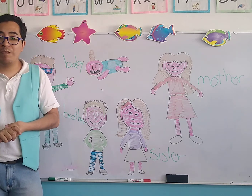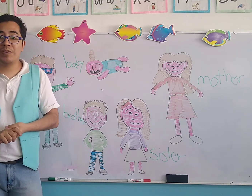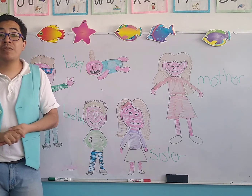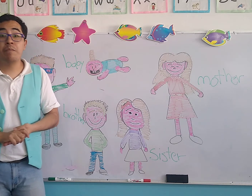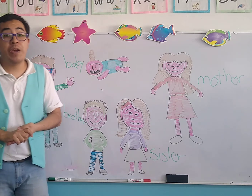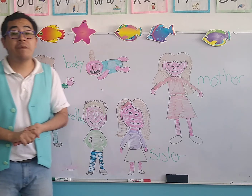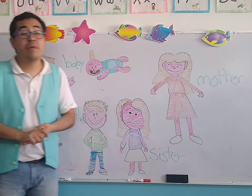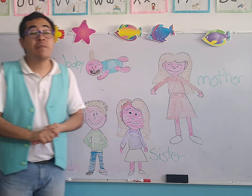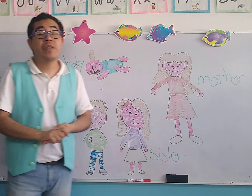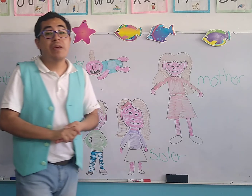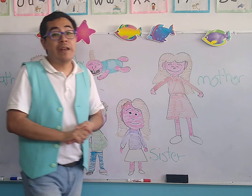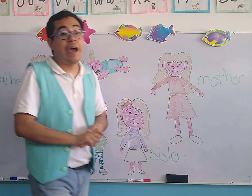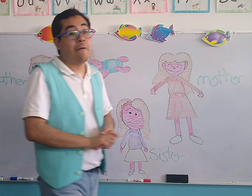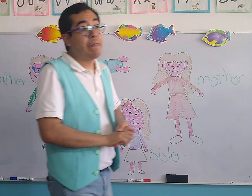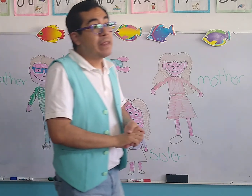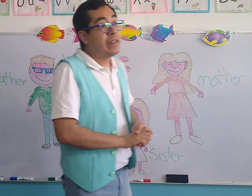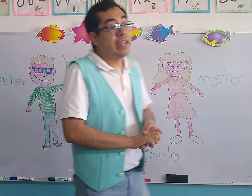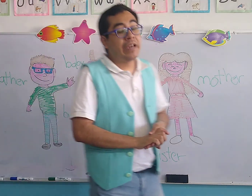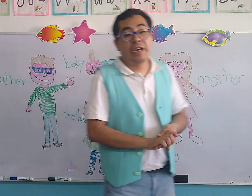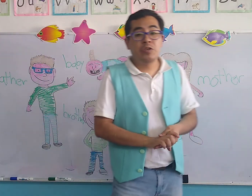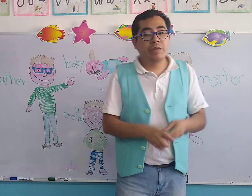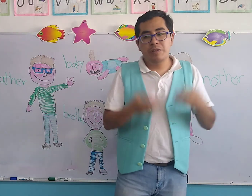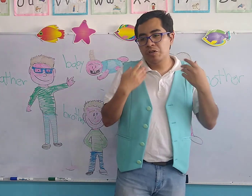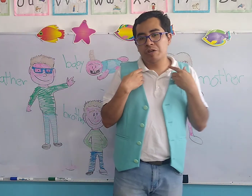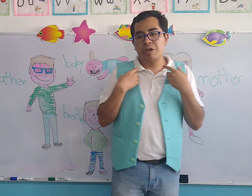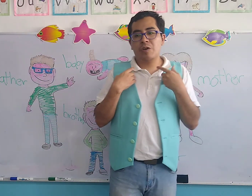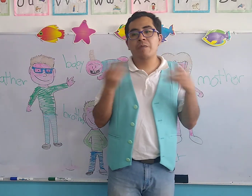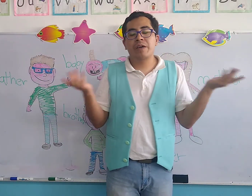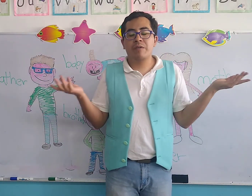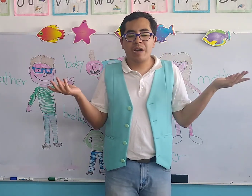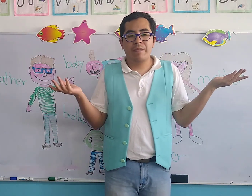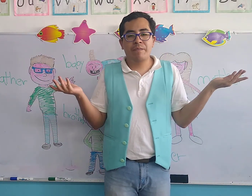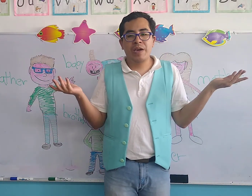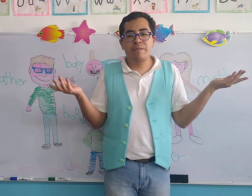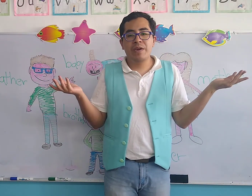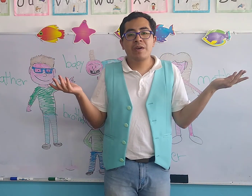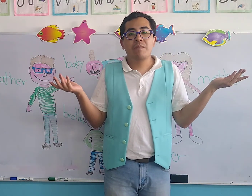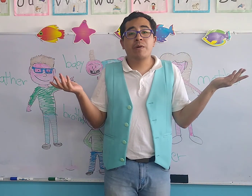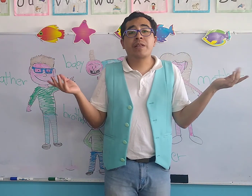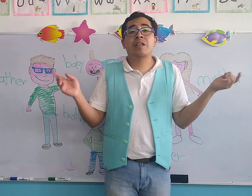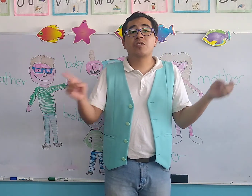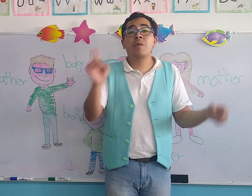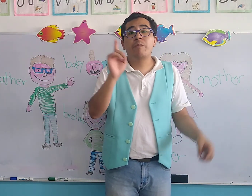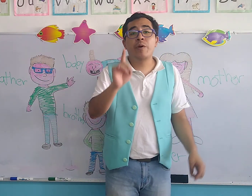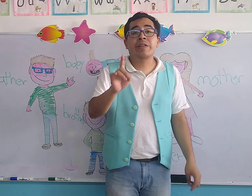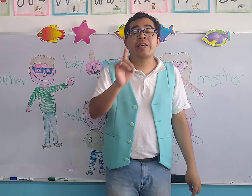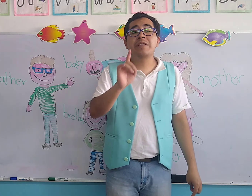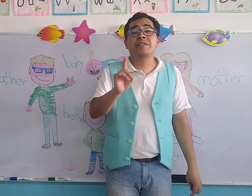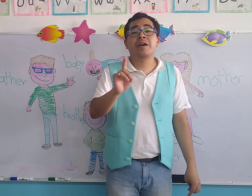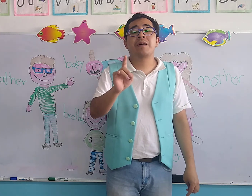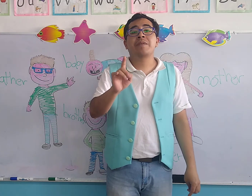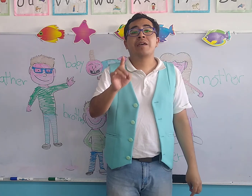bebés, the baby. Now, in the case of the teacher Jacob, I don't have a baby, But at some point in time,